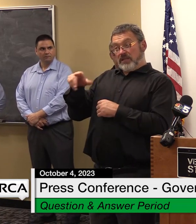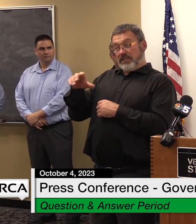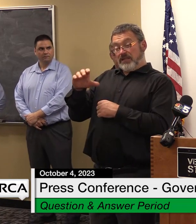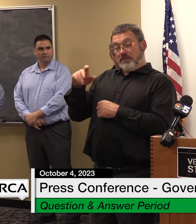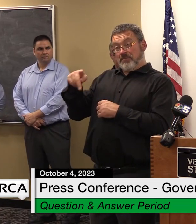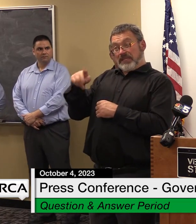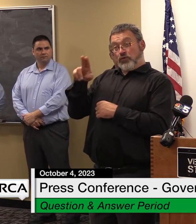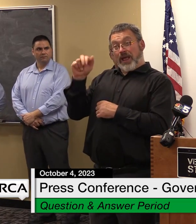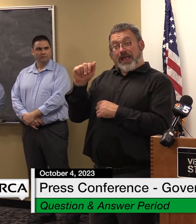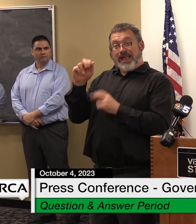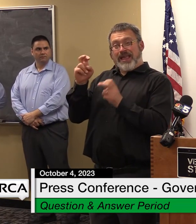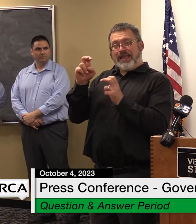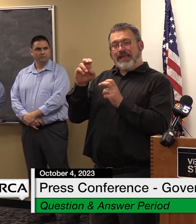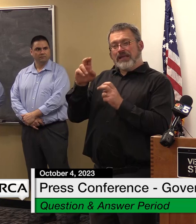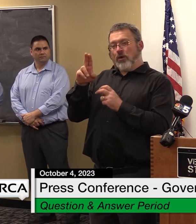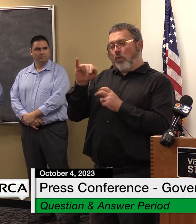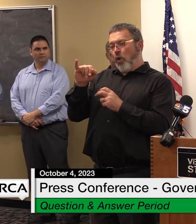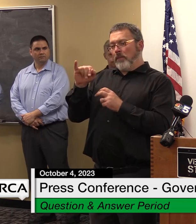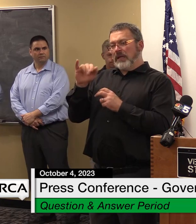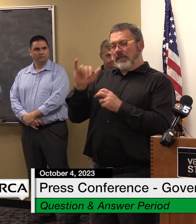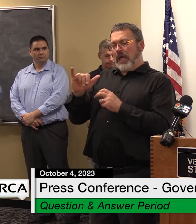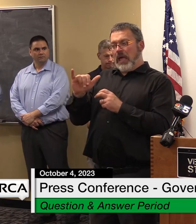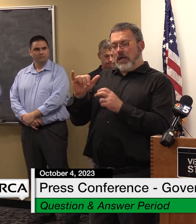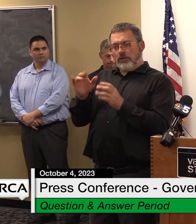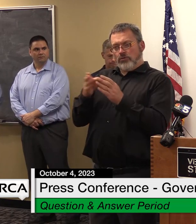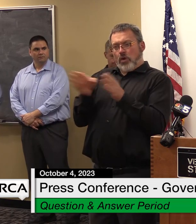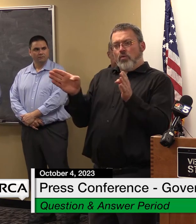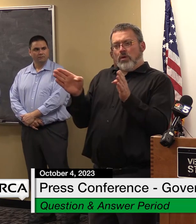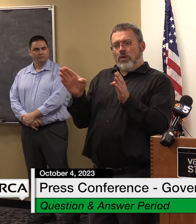and you're talking about the unemployment system? Unemployment, or, right. Yeah.